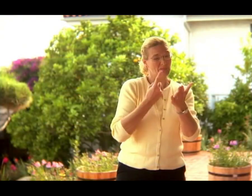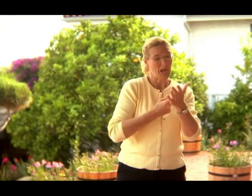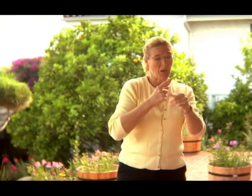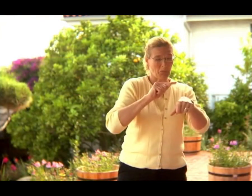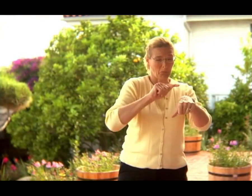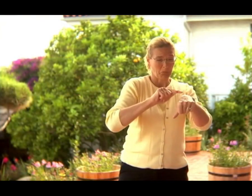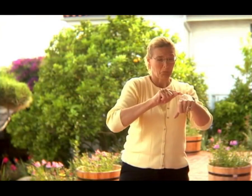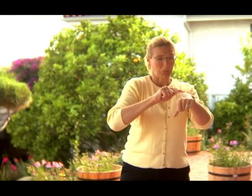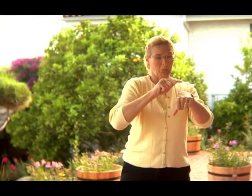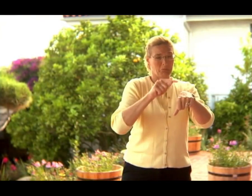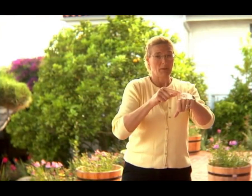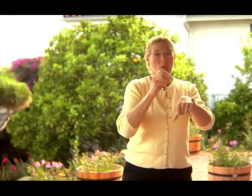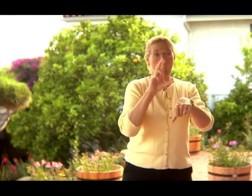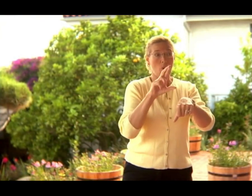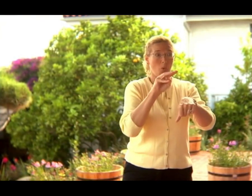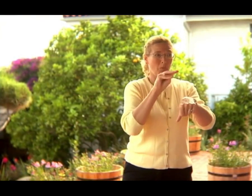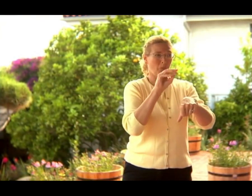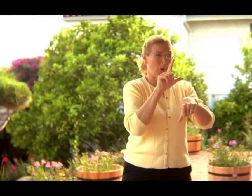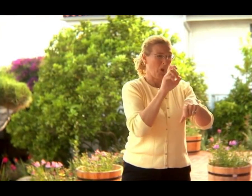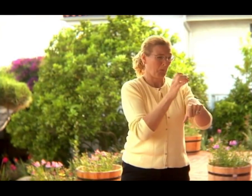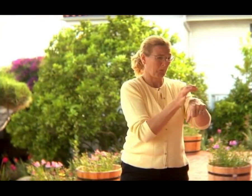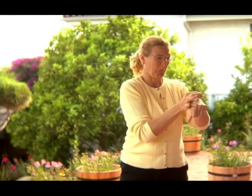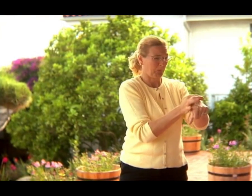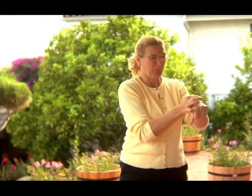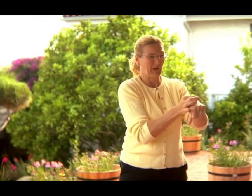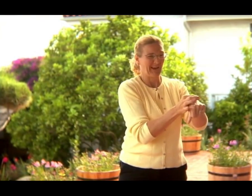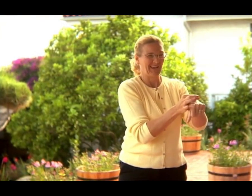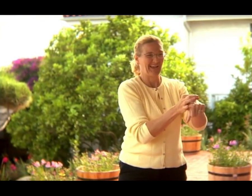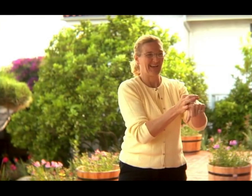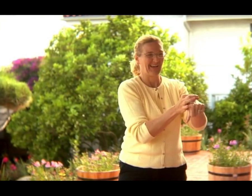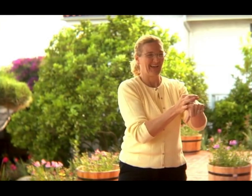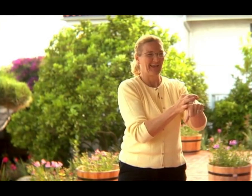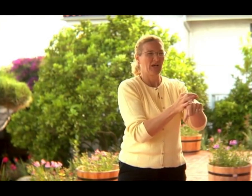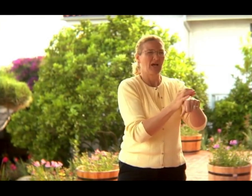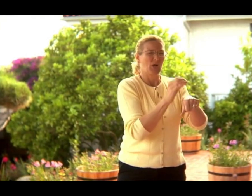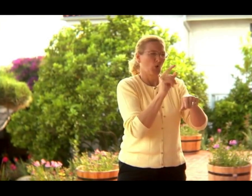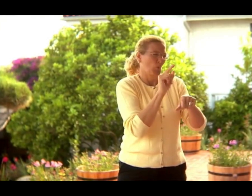Sometimes your bump or mole may be bigger than the punch biopsy tool,